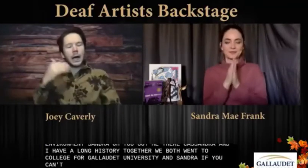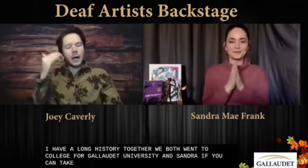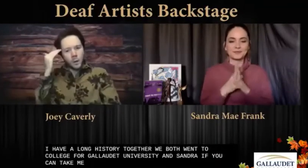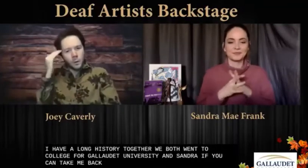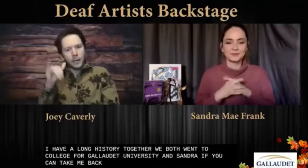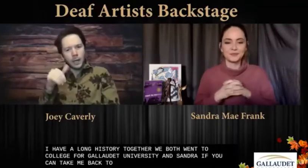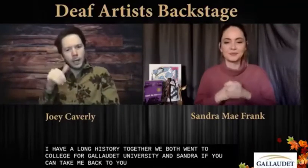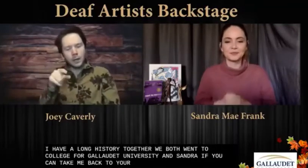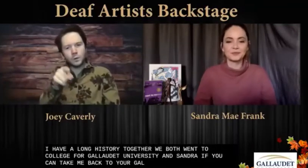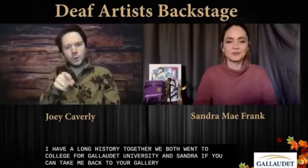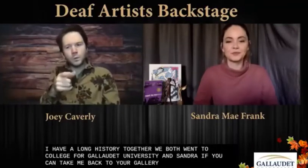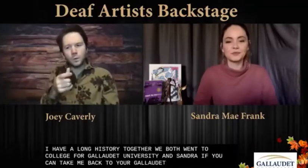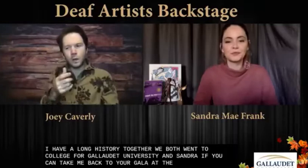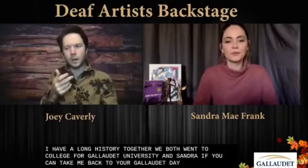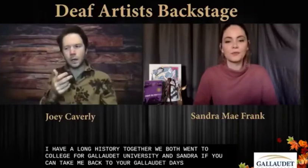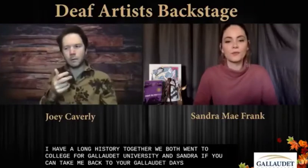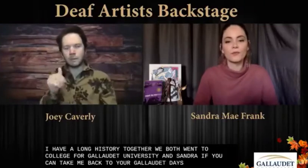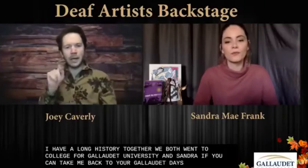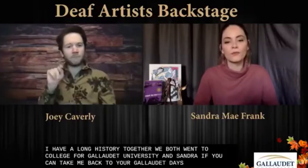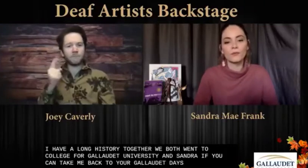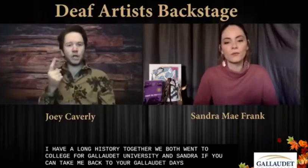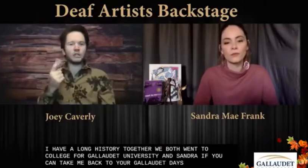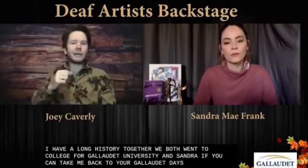take me back to your Gallaudet days